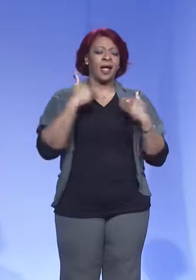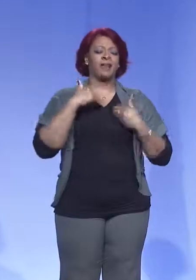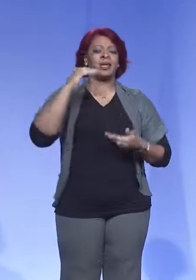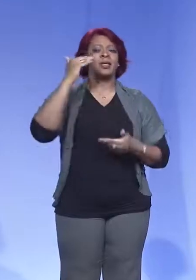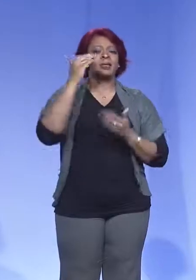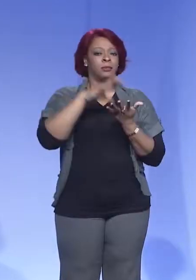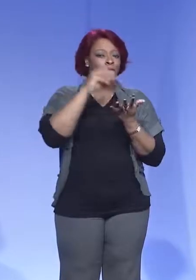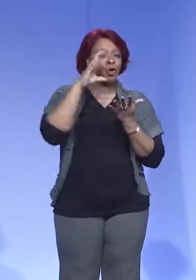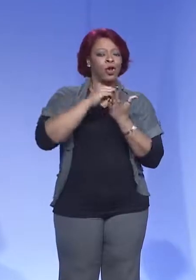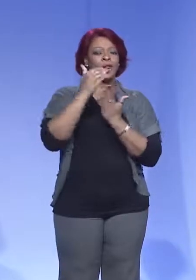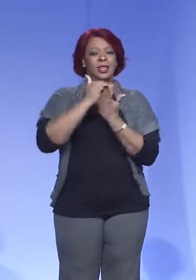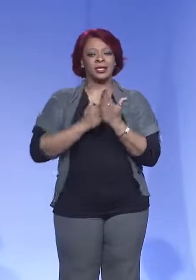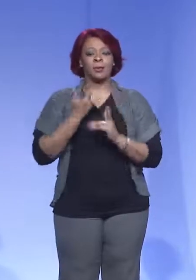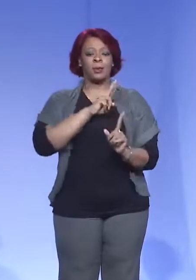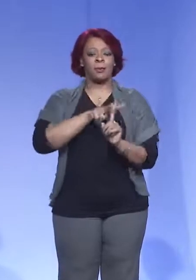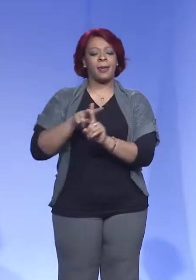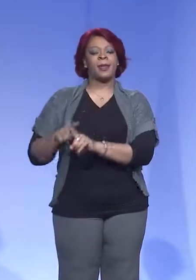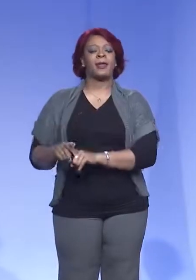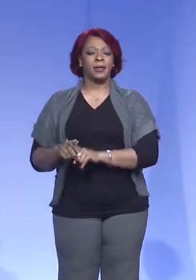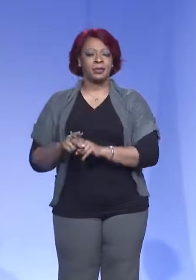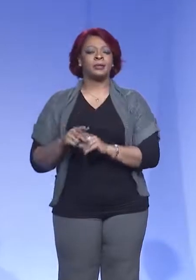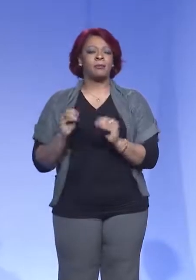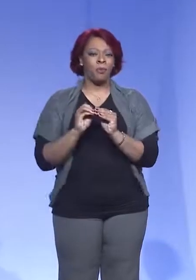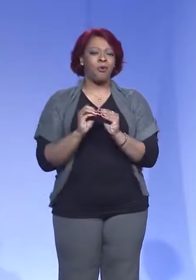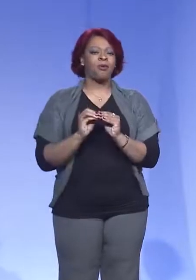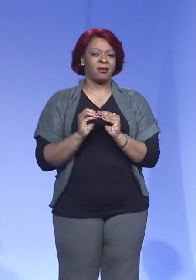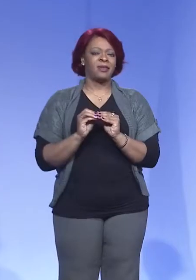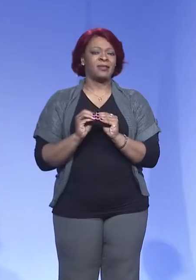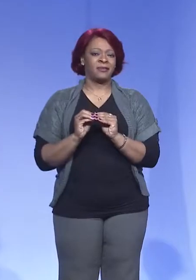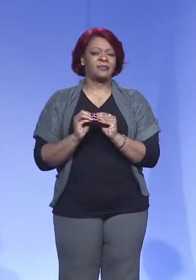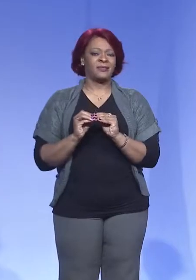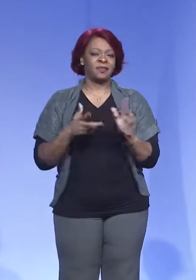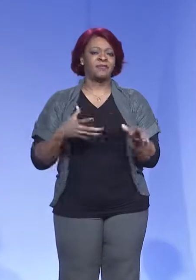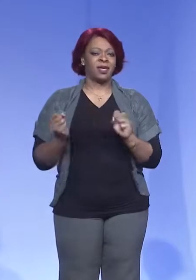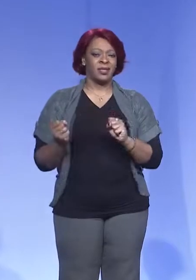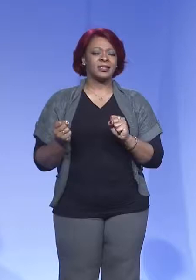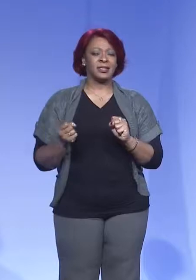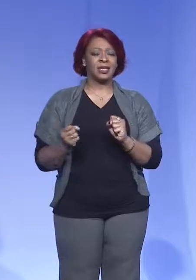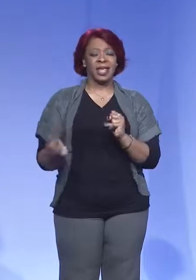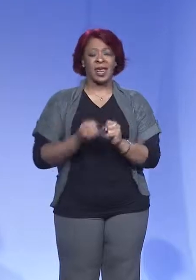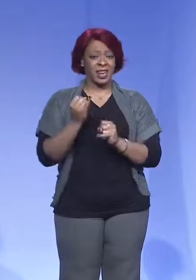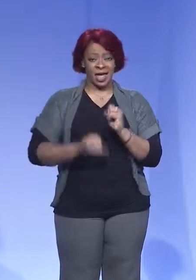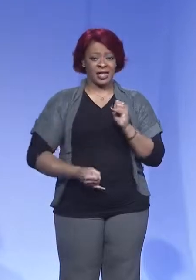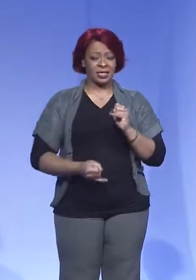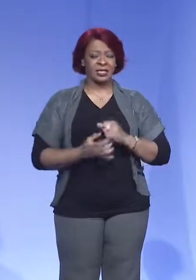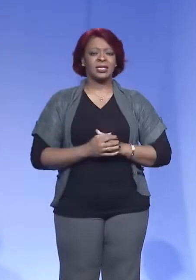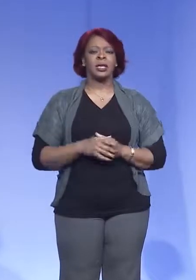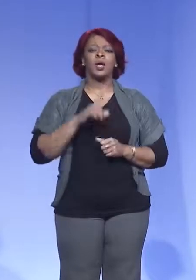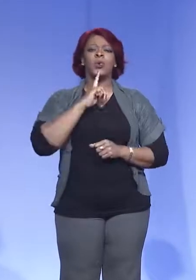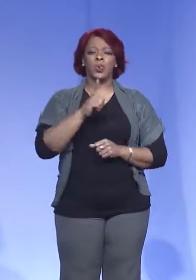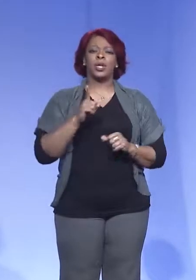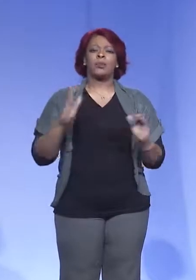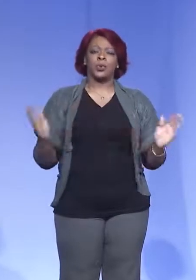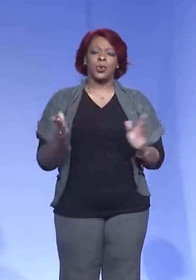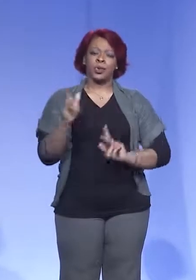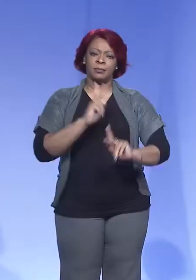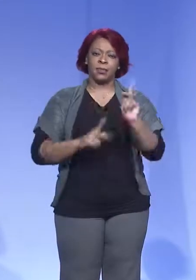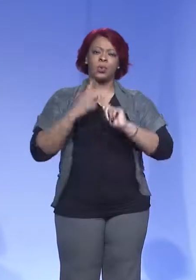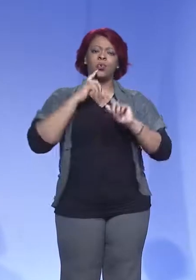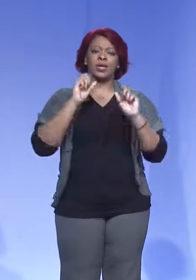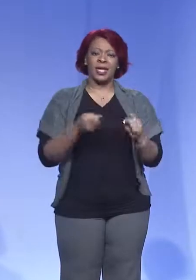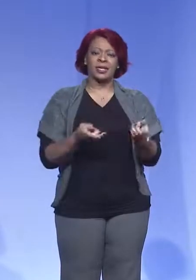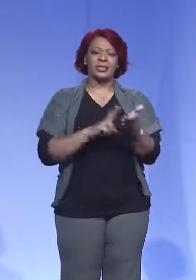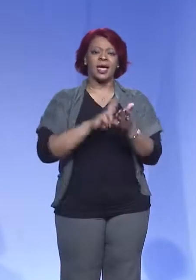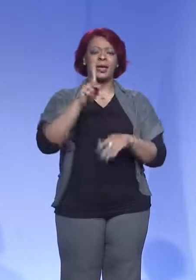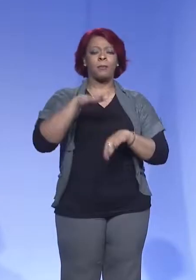lessons learned, and we need to apply those lessons relatively quickly. And lastly, I really am encouraging people who can sign